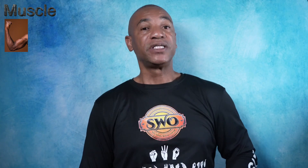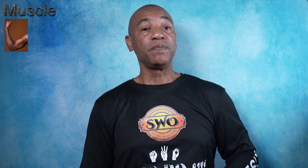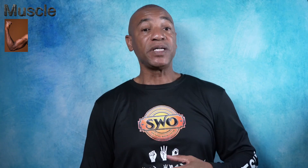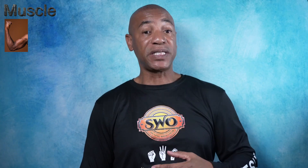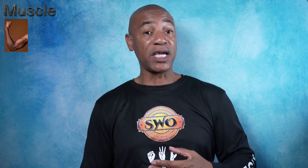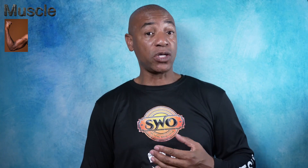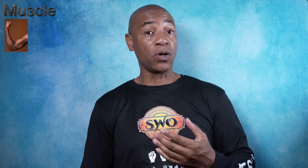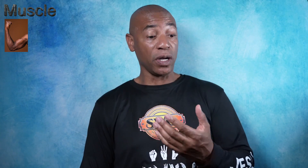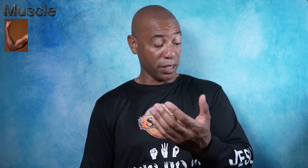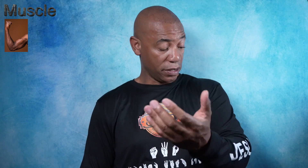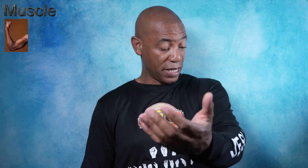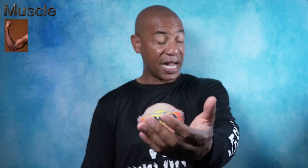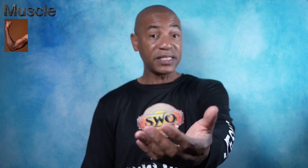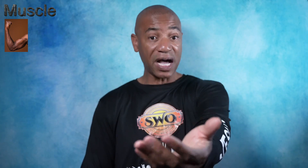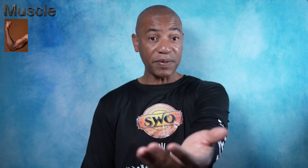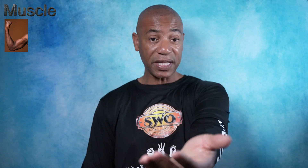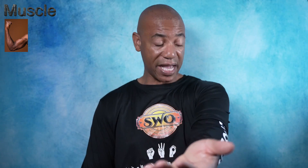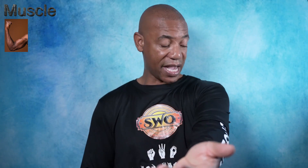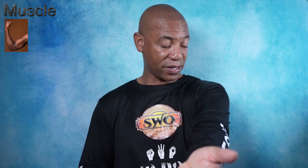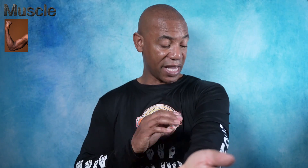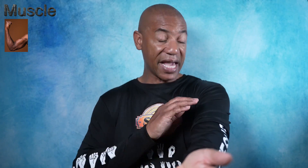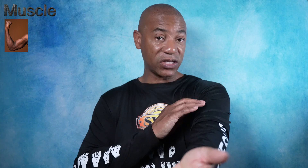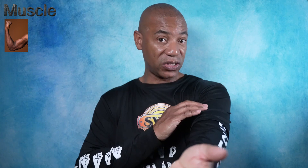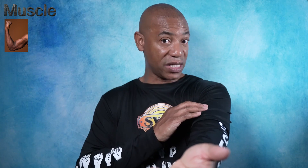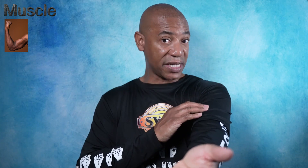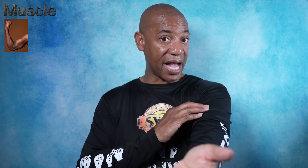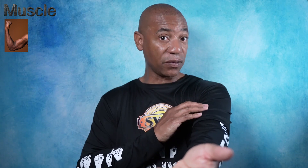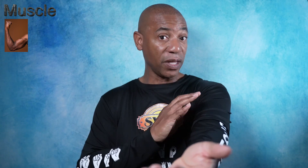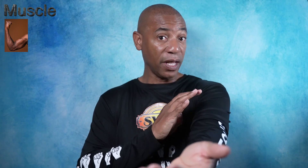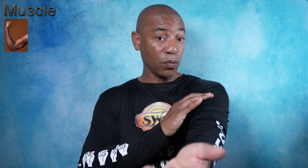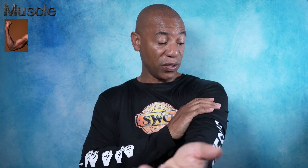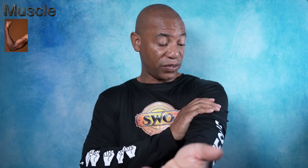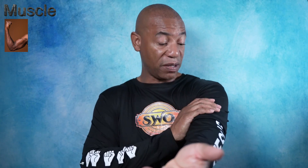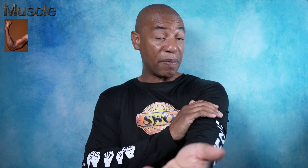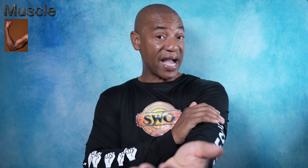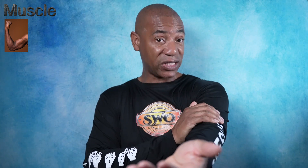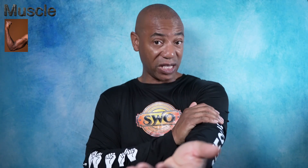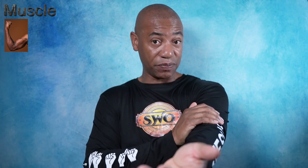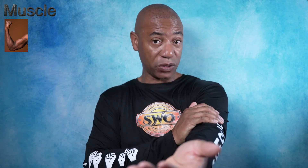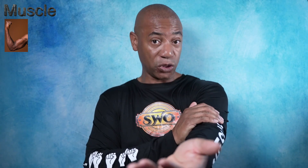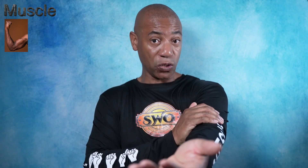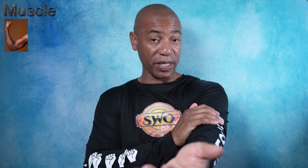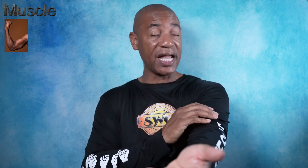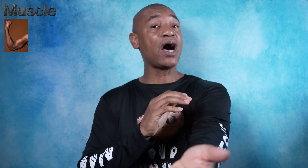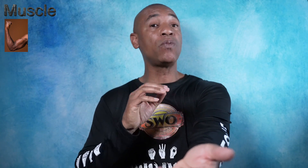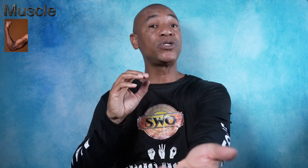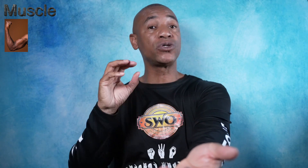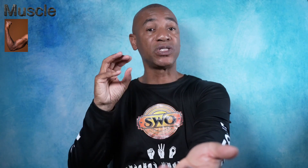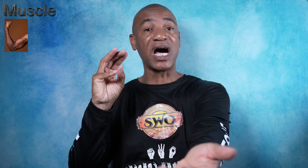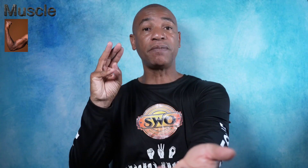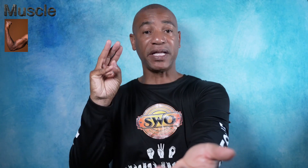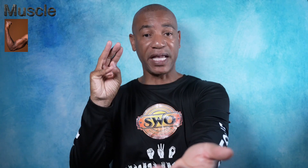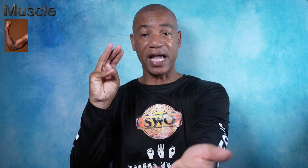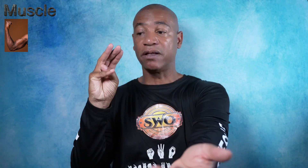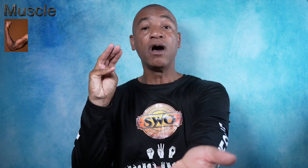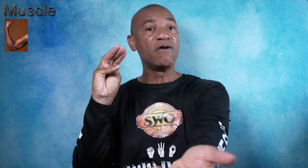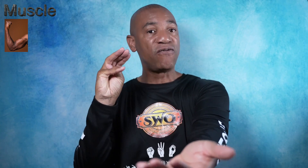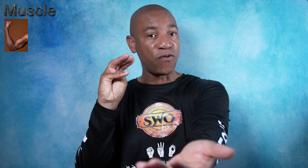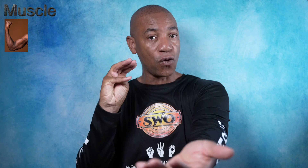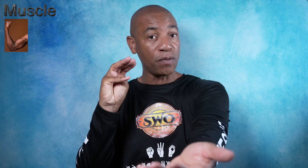Simply take your non-dominant hand, extend out with the biceps showing. Now with your dominant hand, form